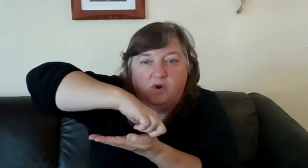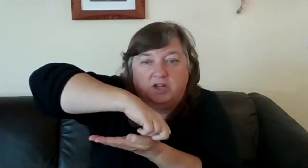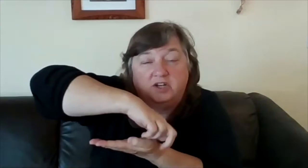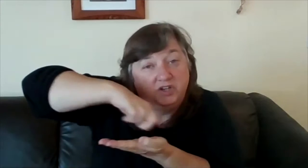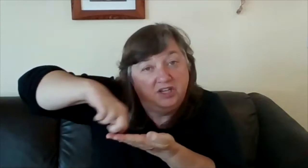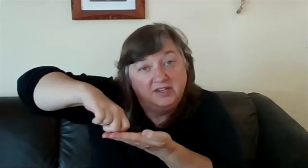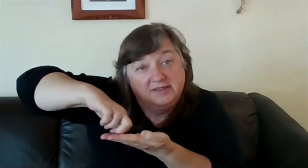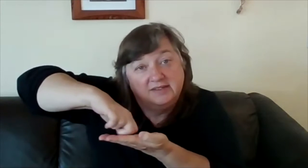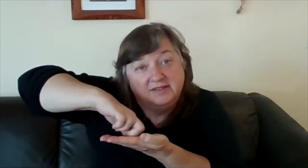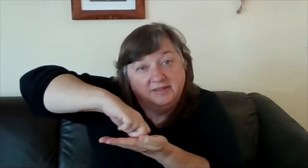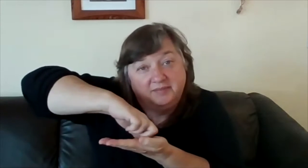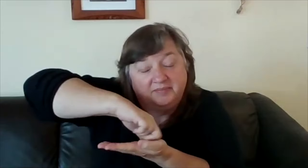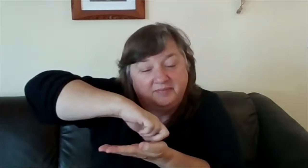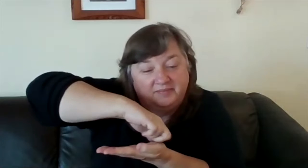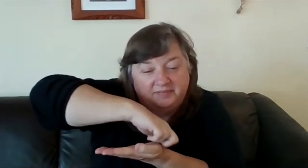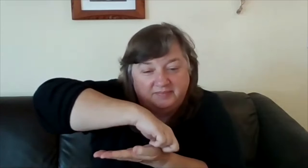Walking on your knees.